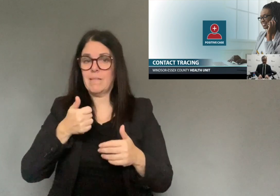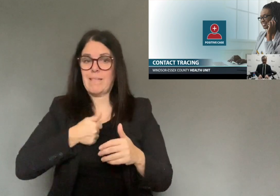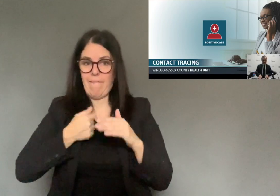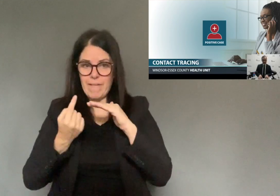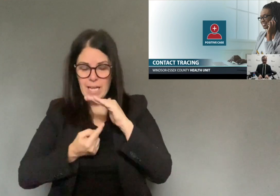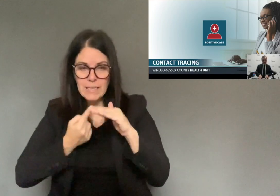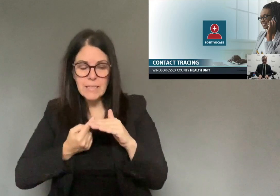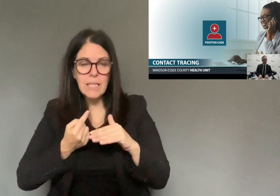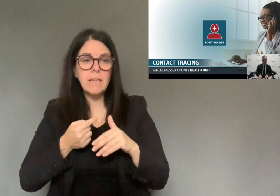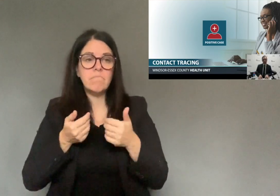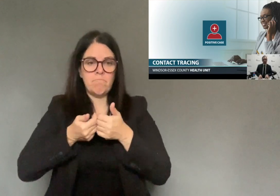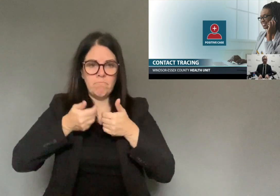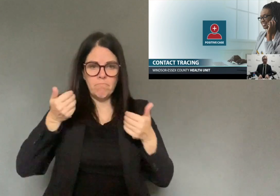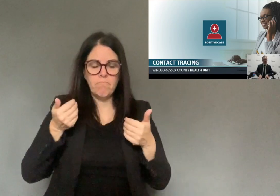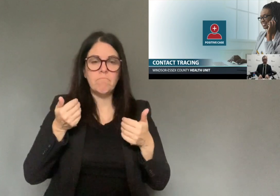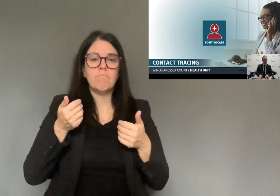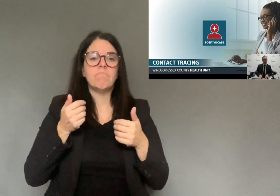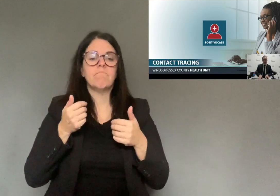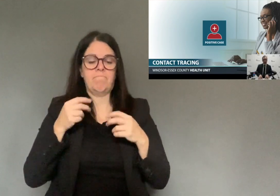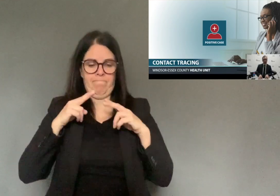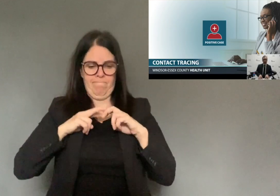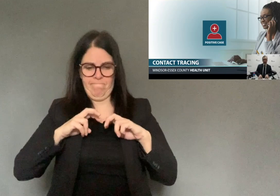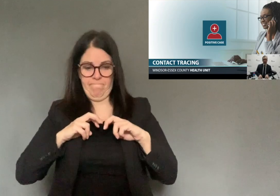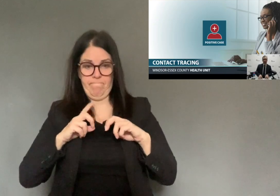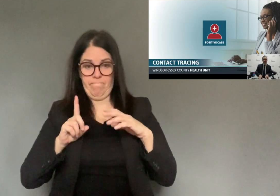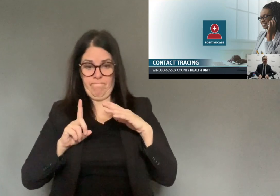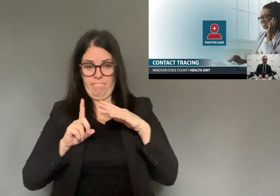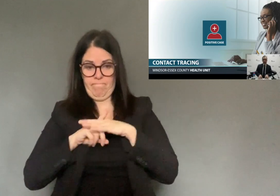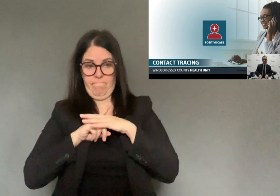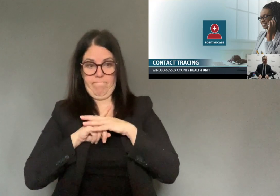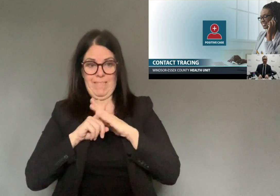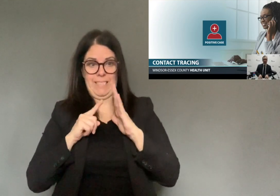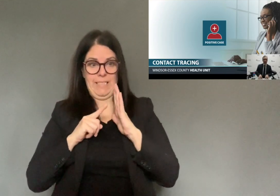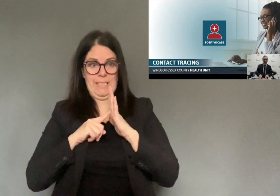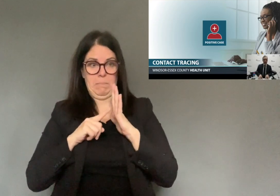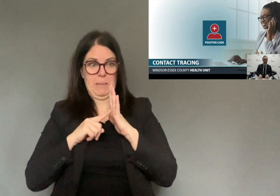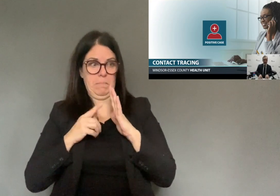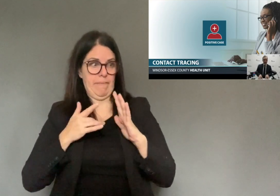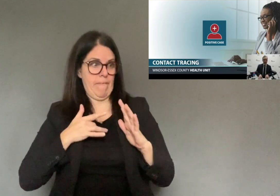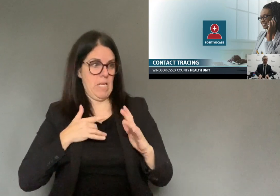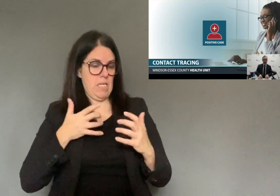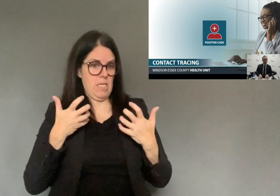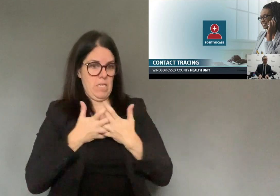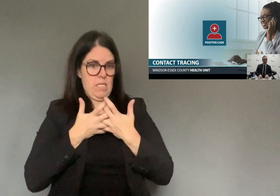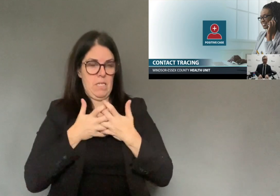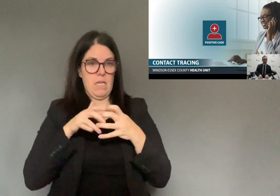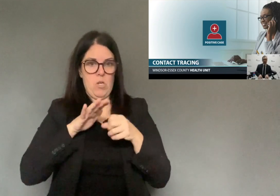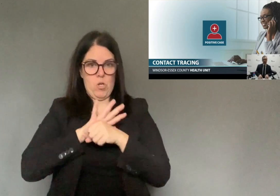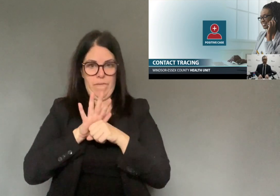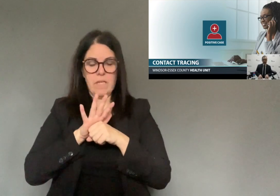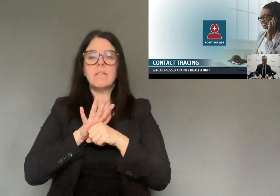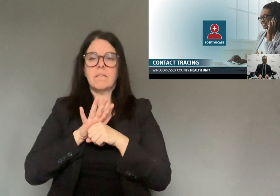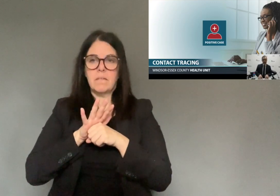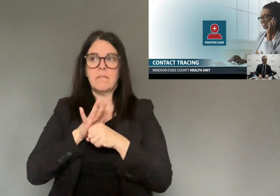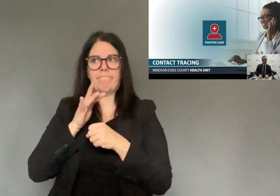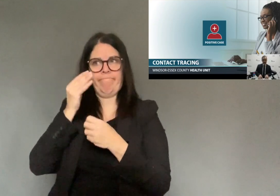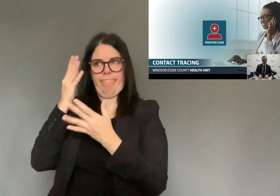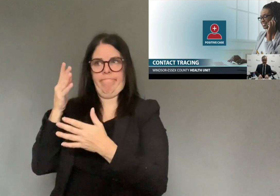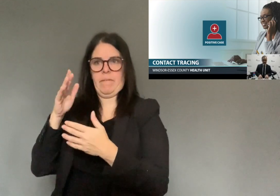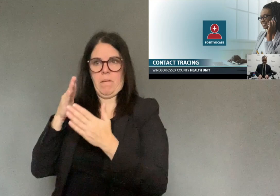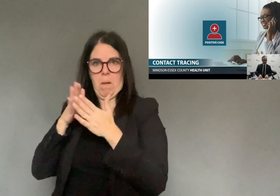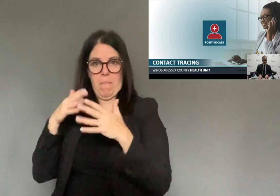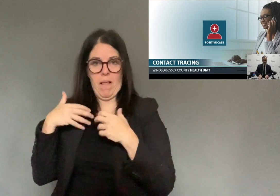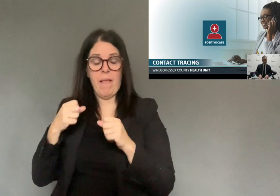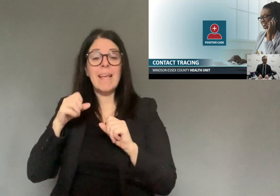questions. Once a contact tests positive and they officially become a case, the process of contact tracing starts all over